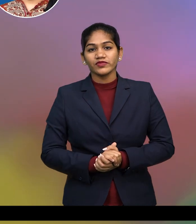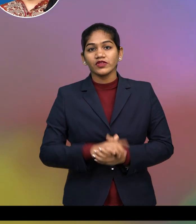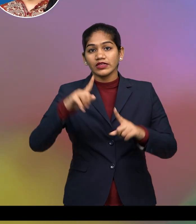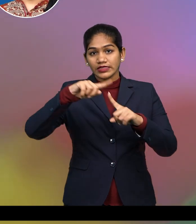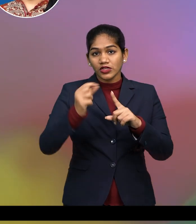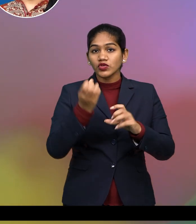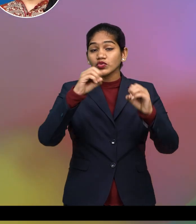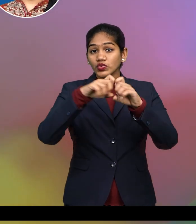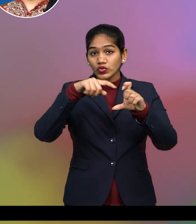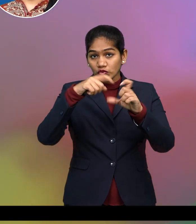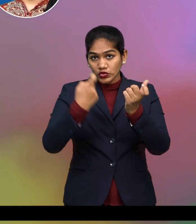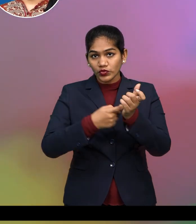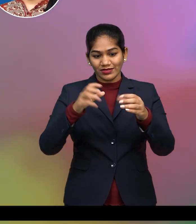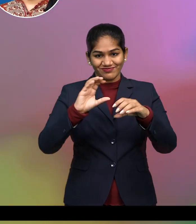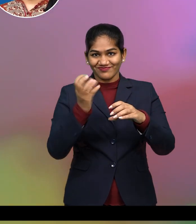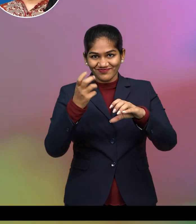tuber,